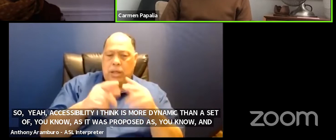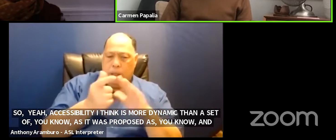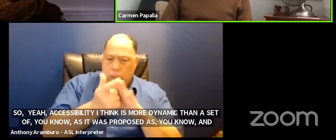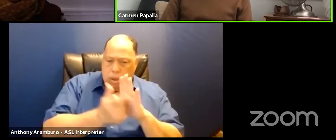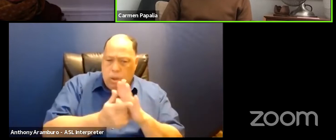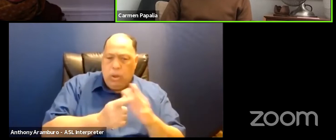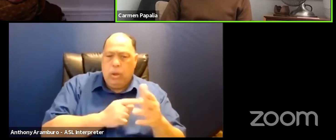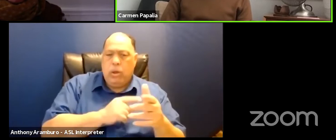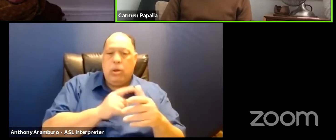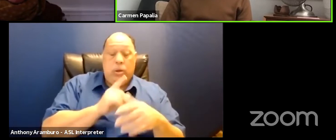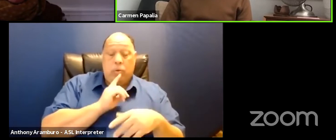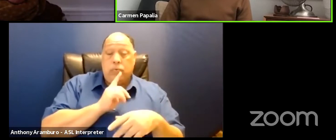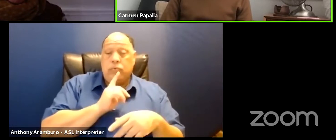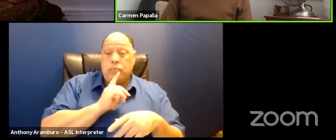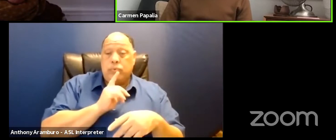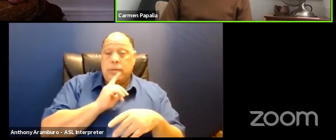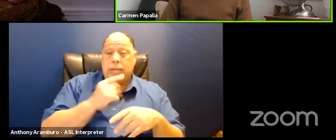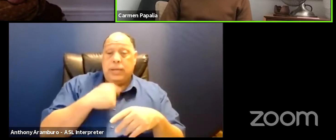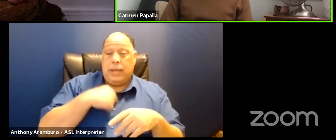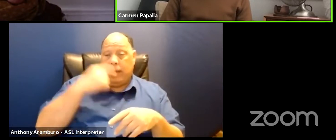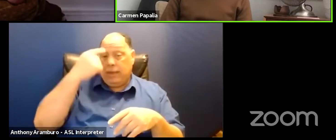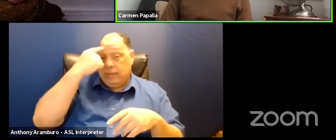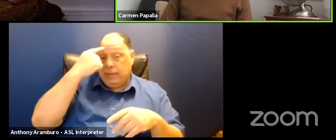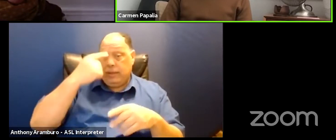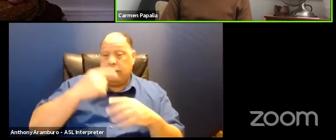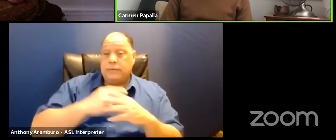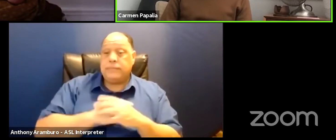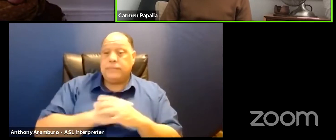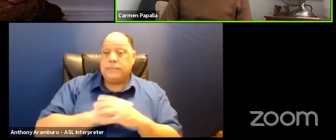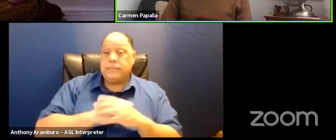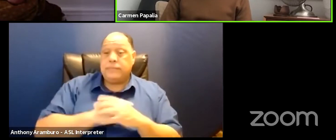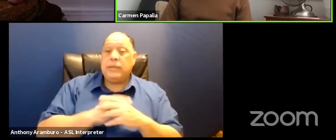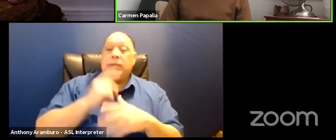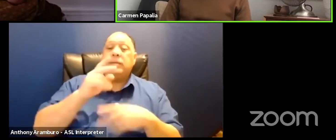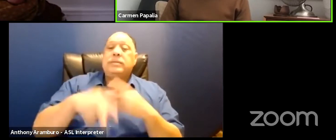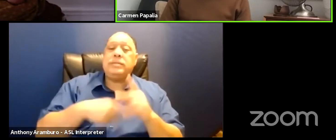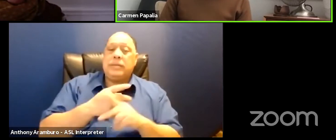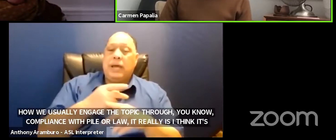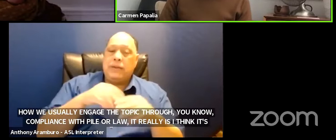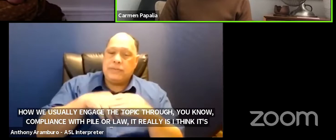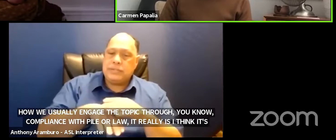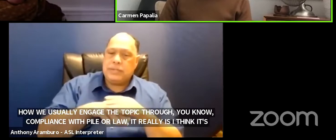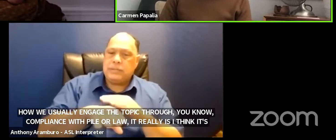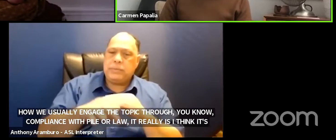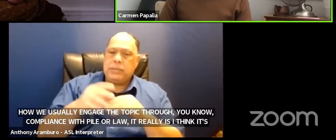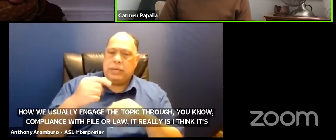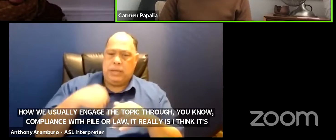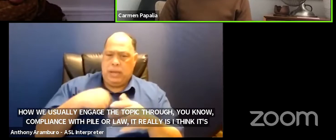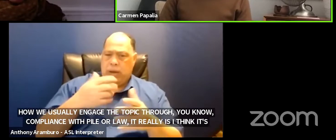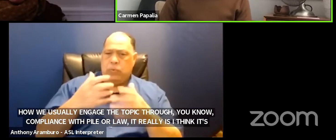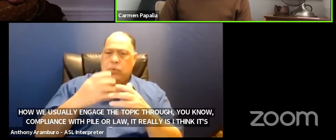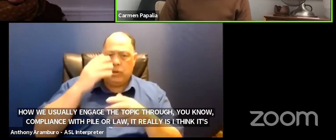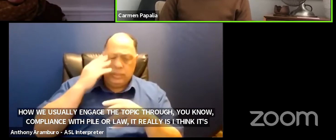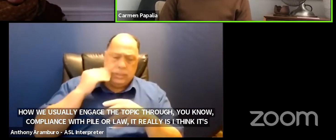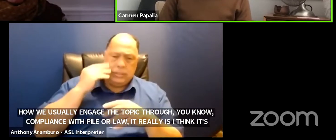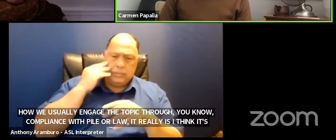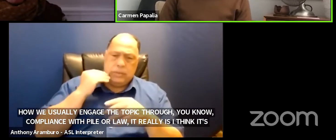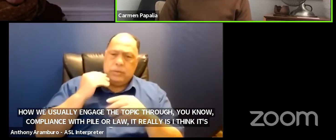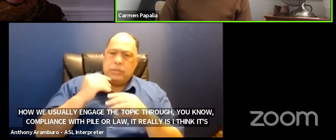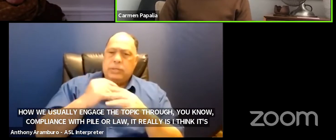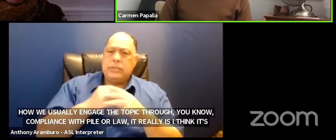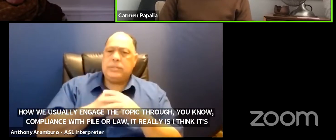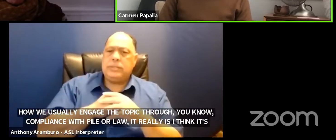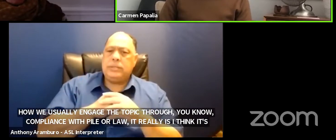It really is, I think, it's the kind of accessibility that I want to experience centers,